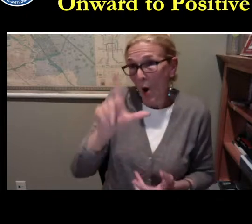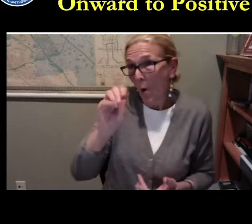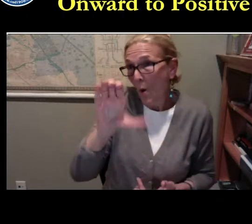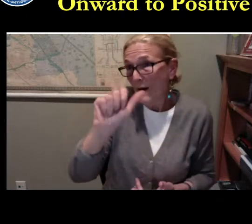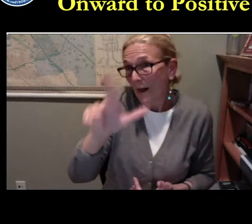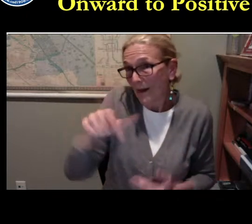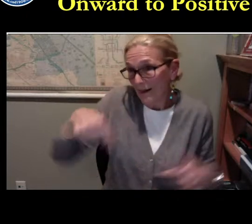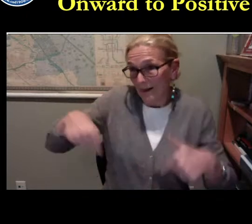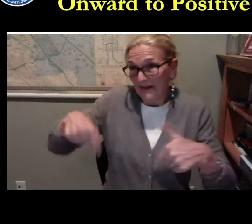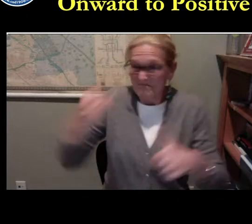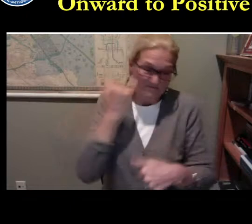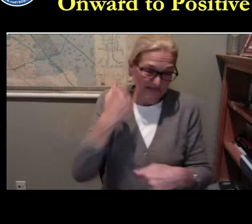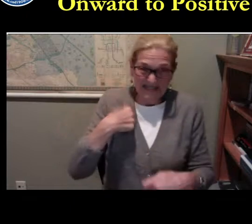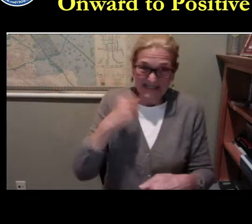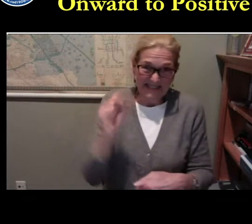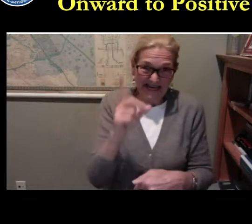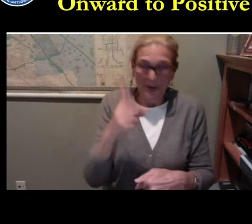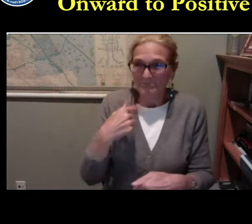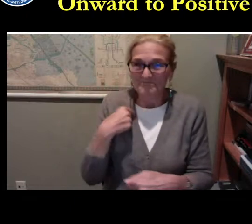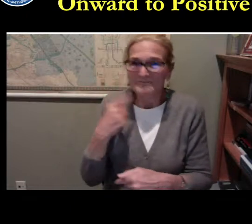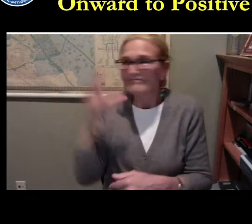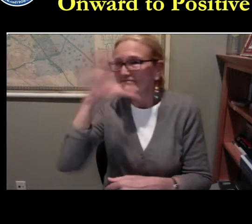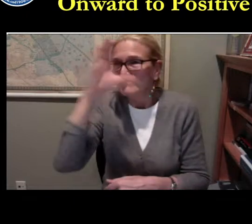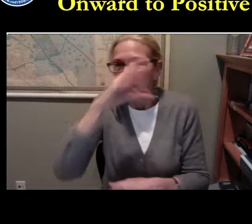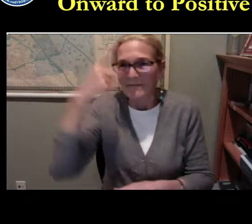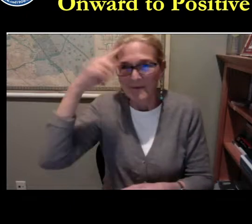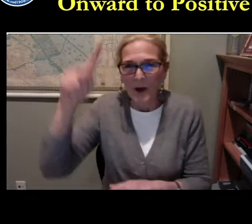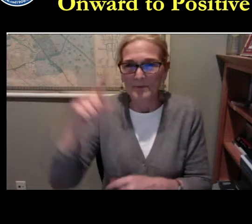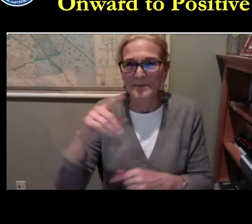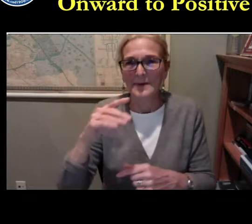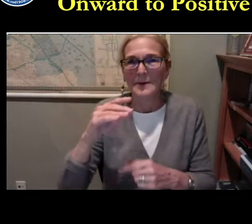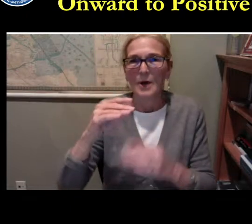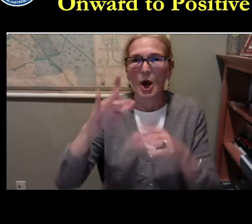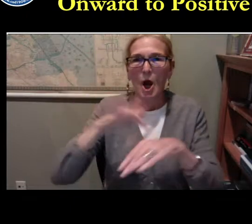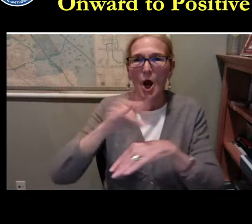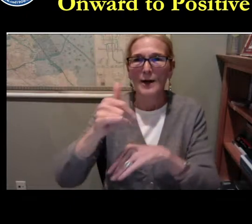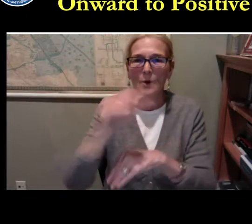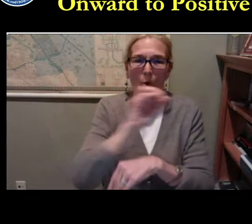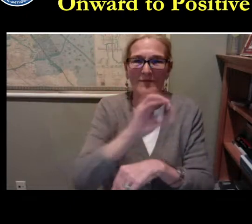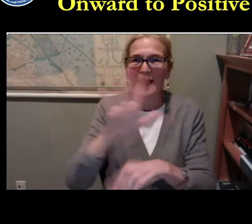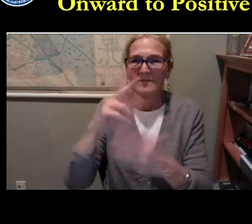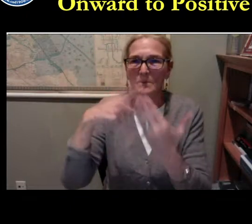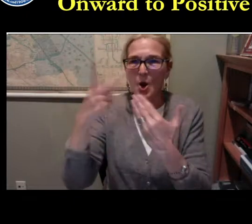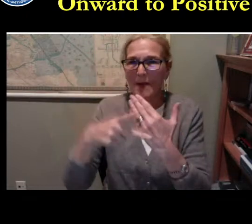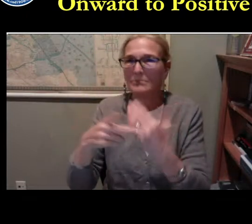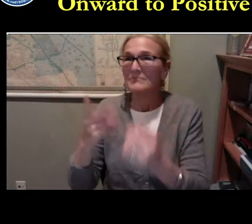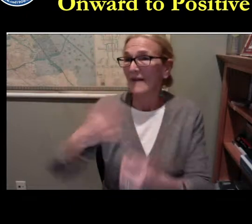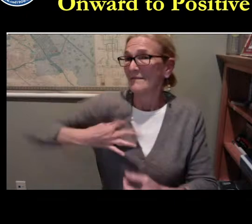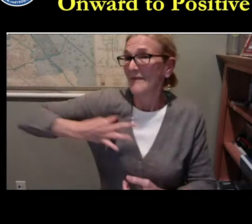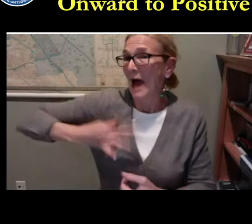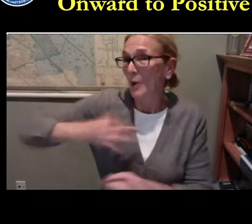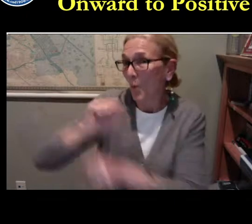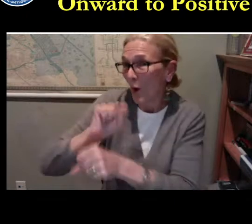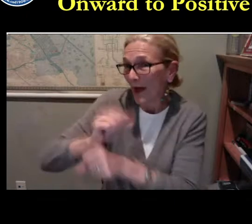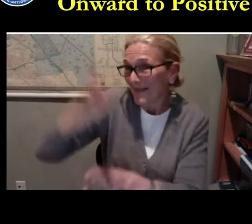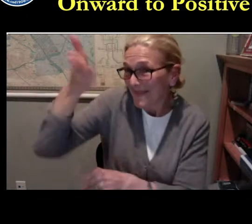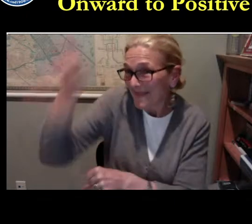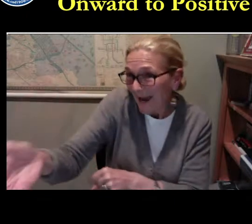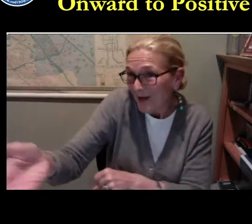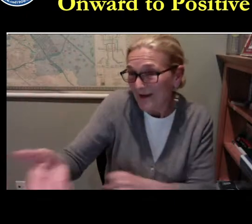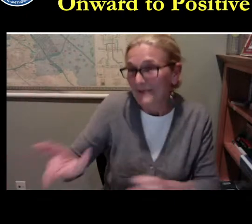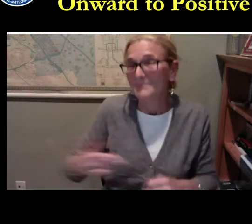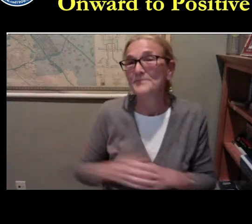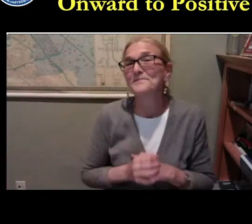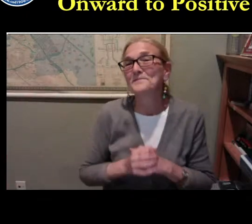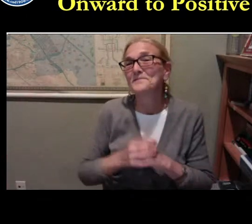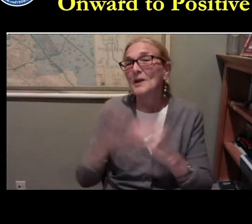Another way, maybe I'm thinking about as deaf leaders is, for example, I live in San Diego. Maybe I would look for an early